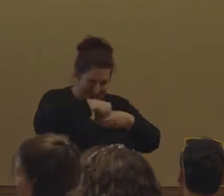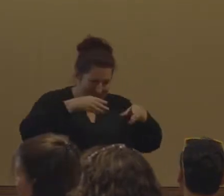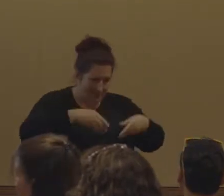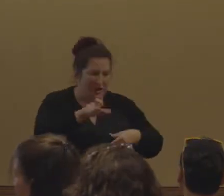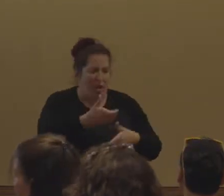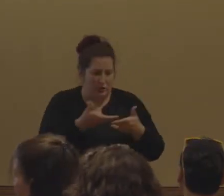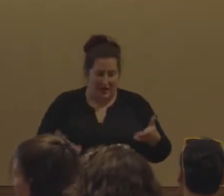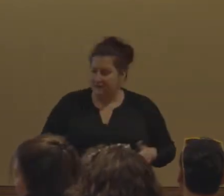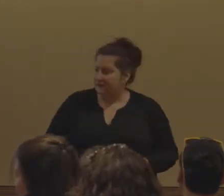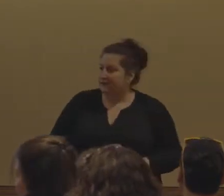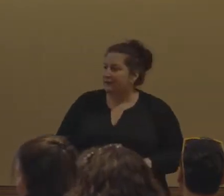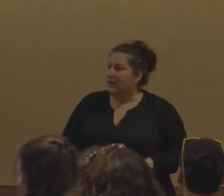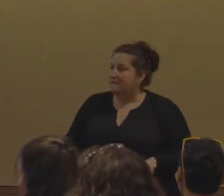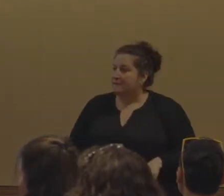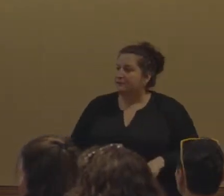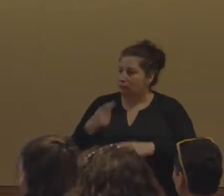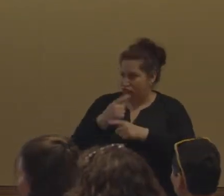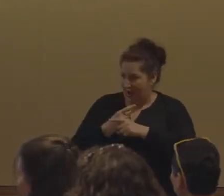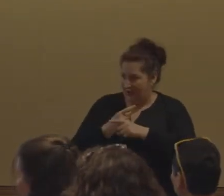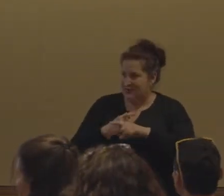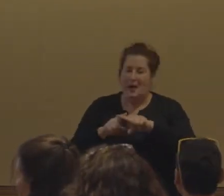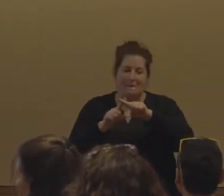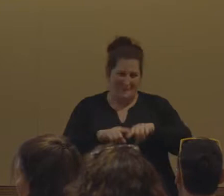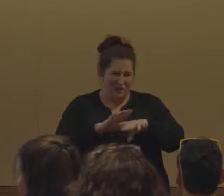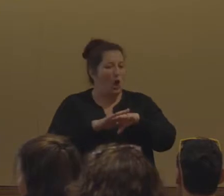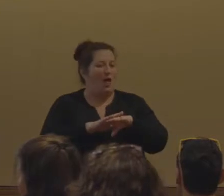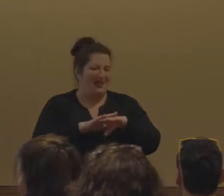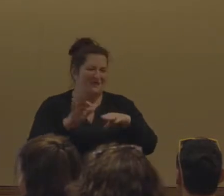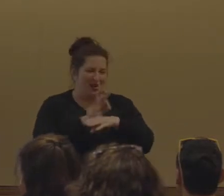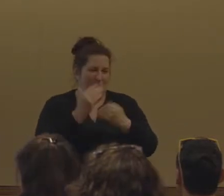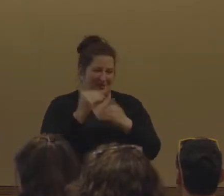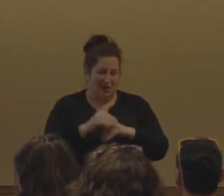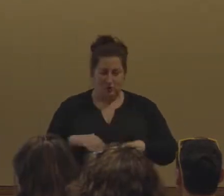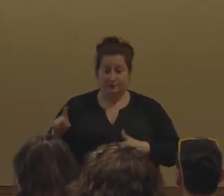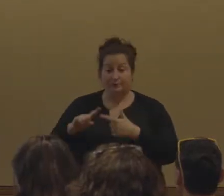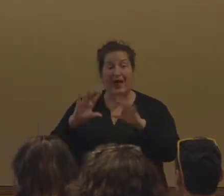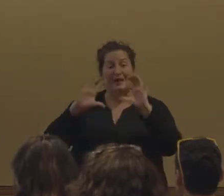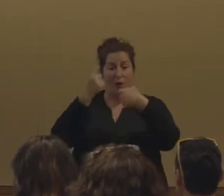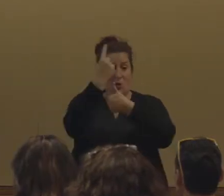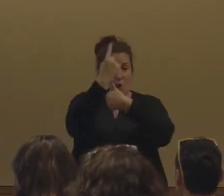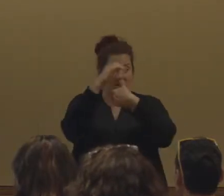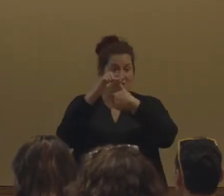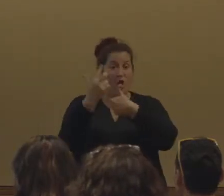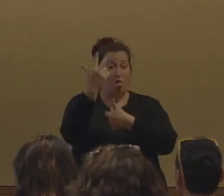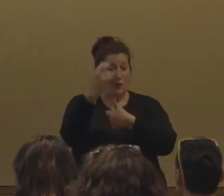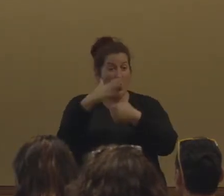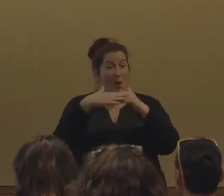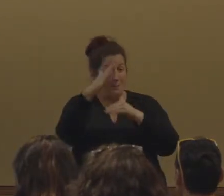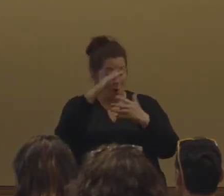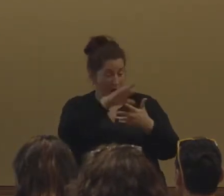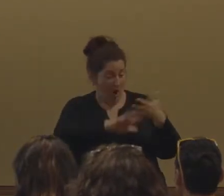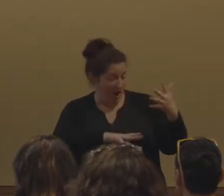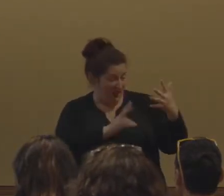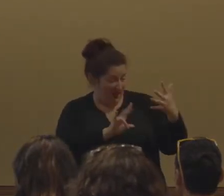stuff. Yep, it's all based on that functional limitation. So category 1, you're going to have 3 or more of those functional limitations,